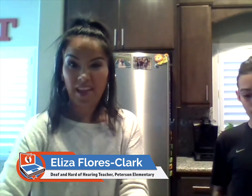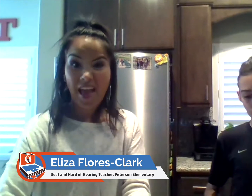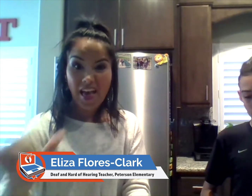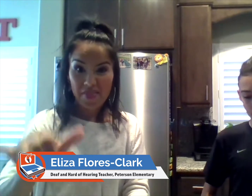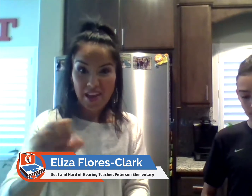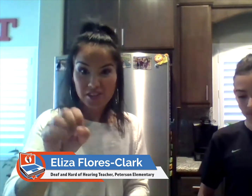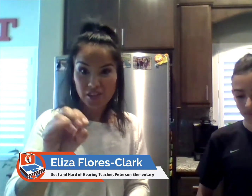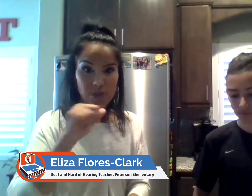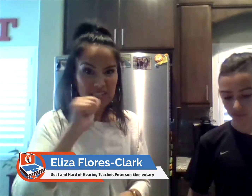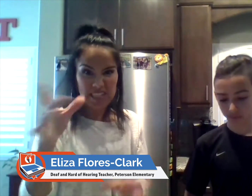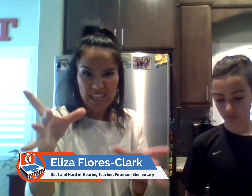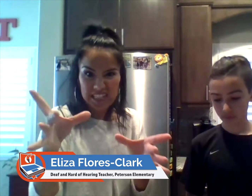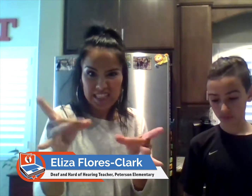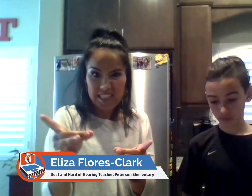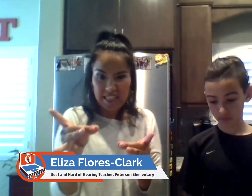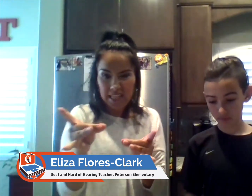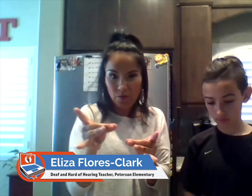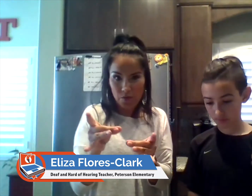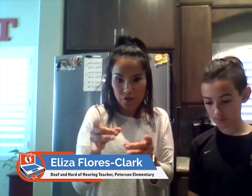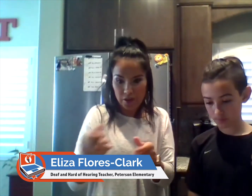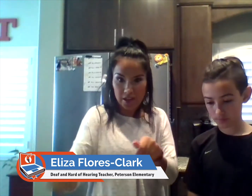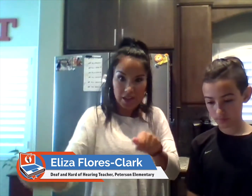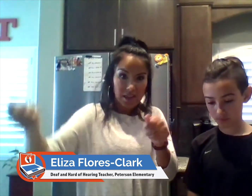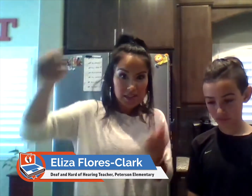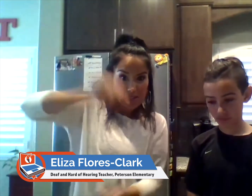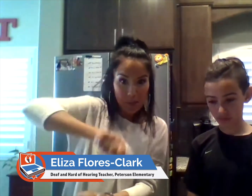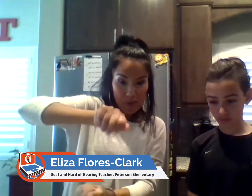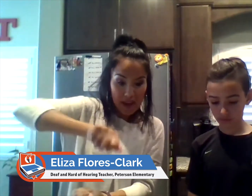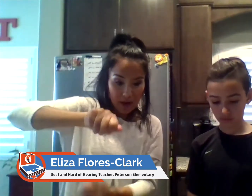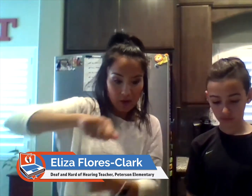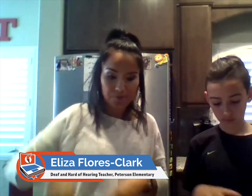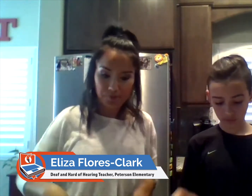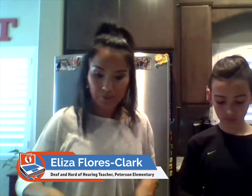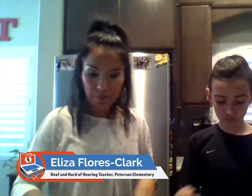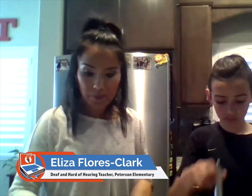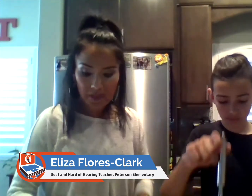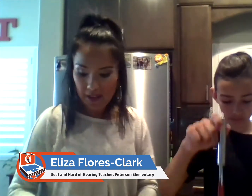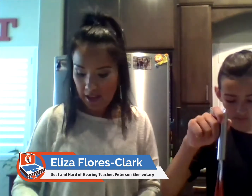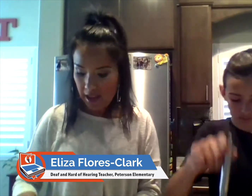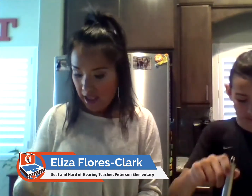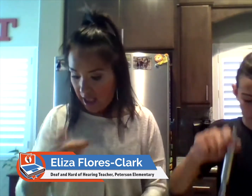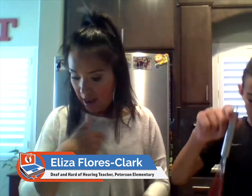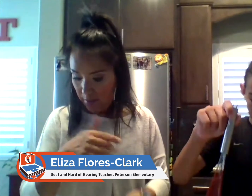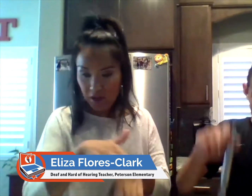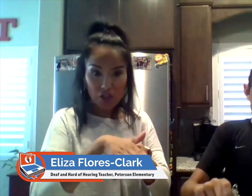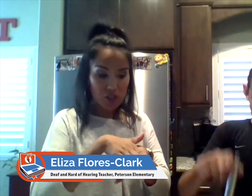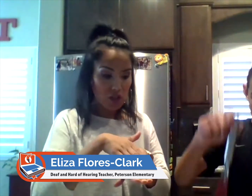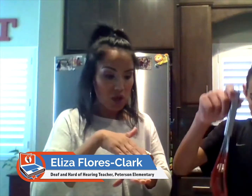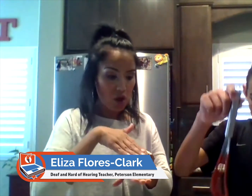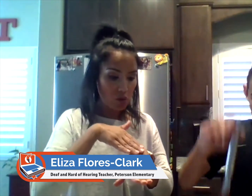And that's so it does not stick when we're trying to dump it out. And I'm going to